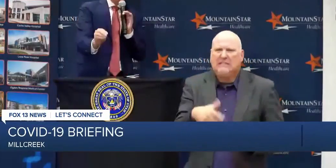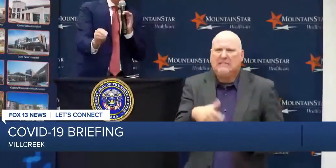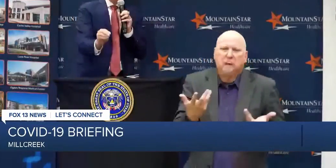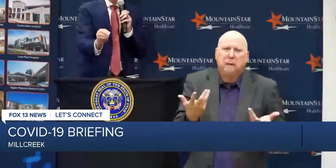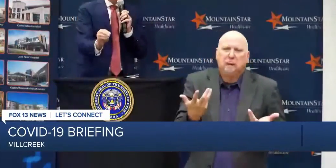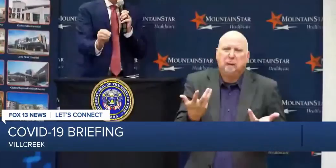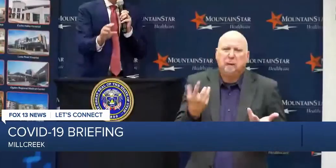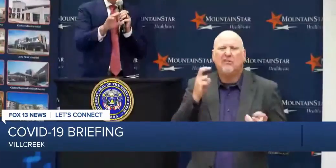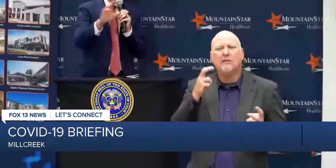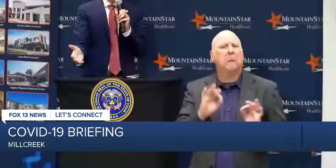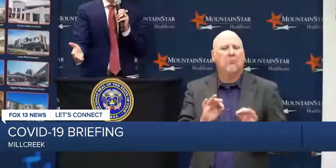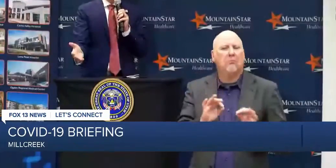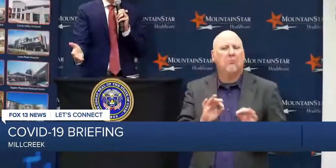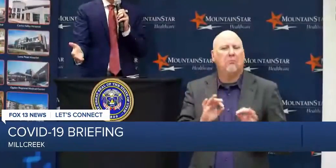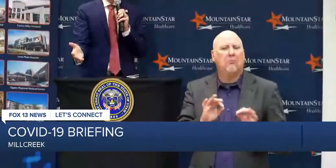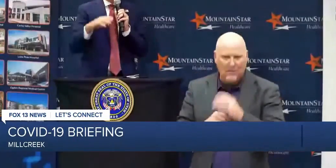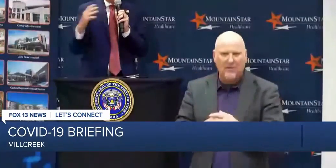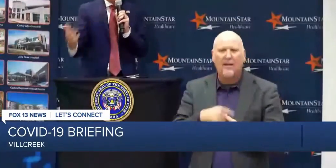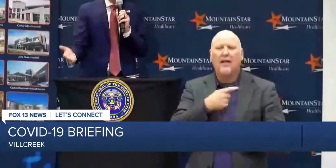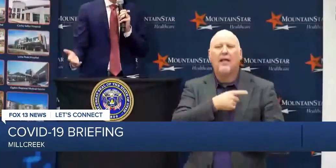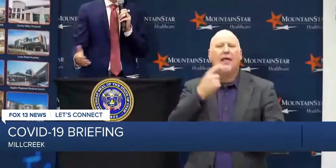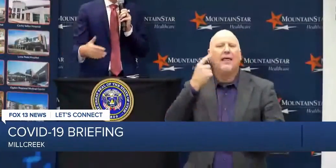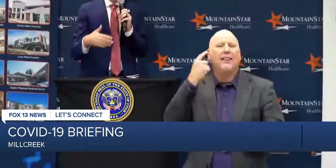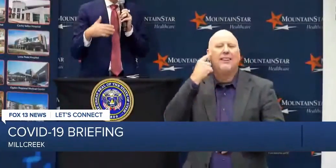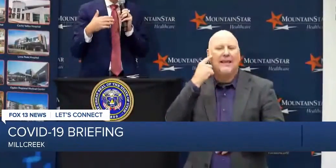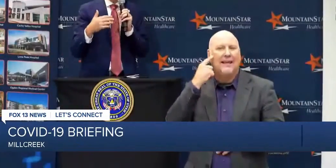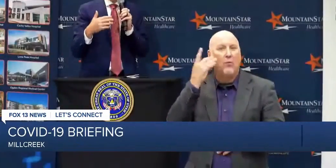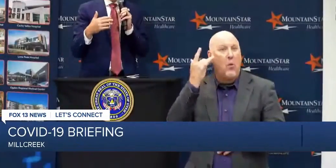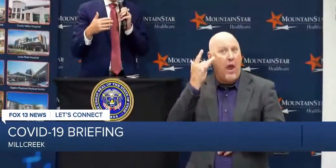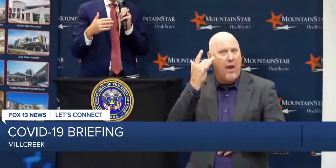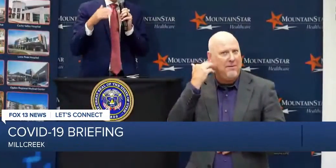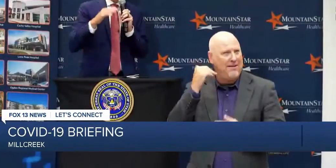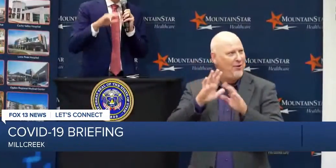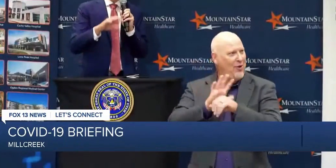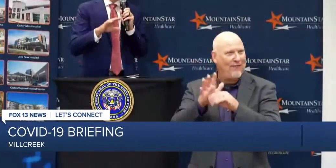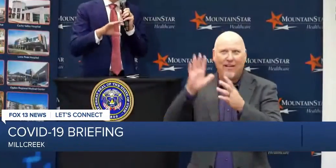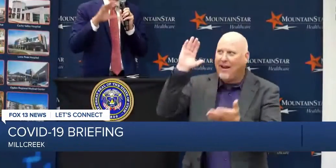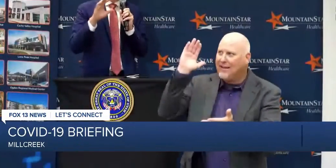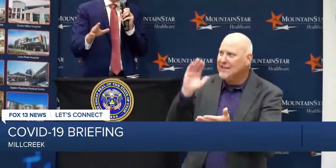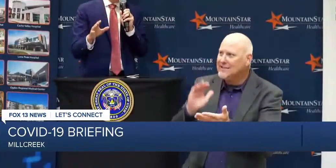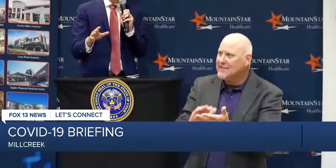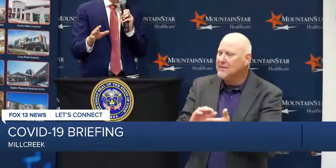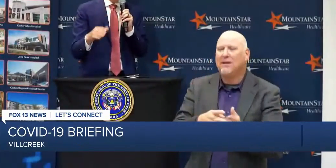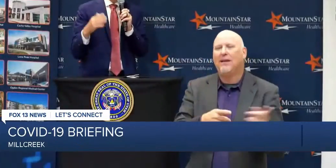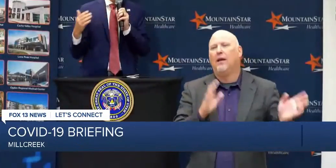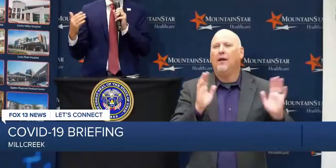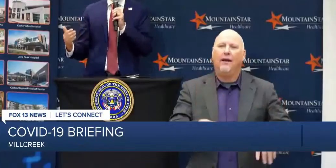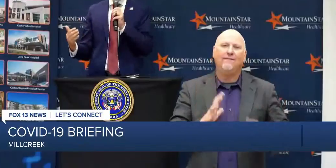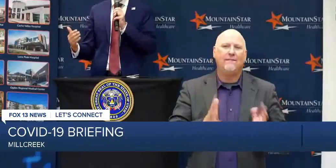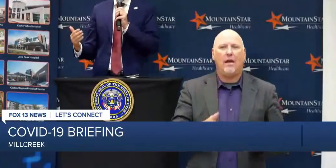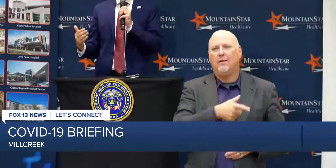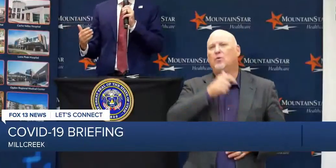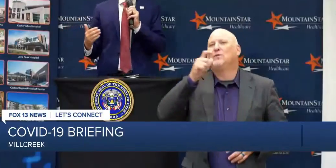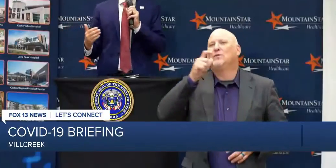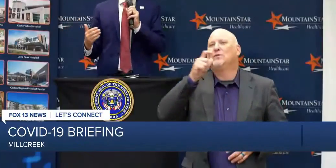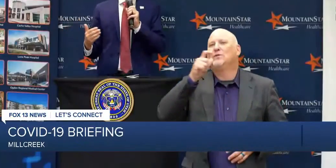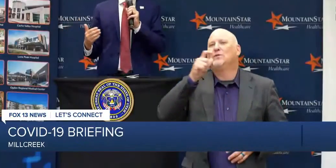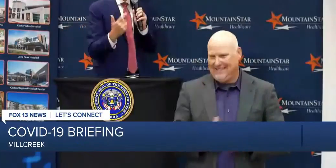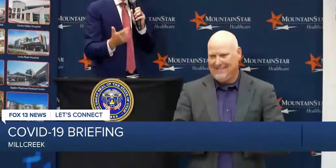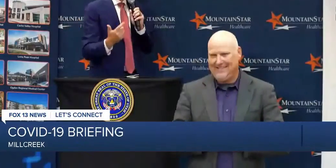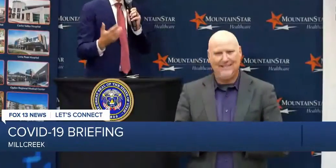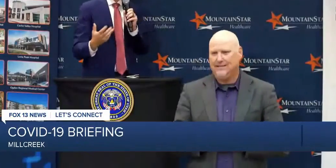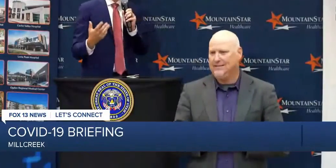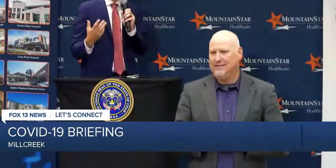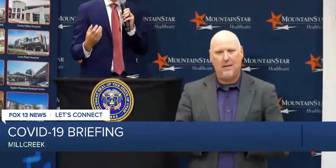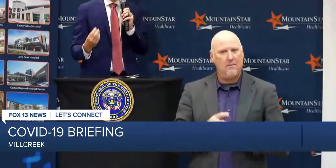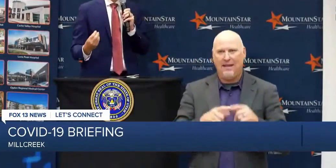they were there as cases were plummeting and hospitalizations were going down. And now they realize that they're not there. And so they're at risk. And so